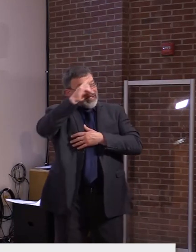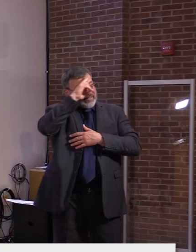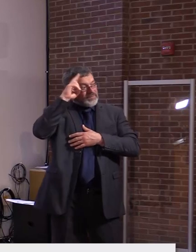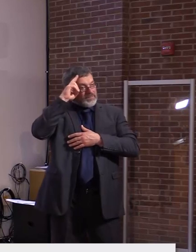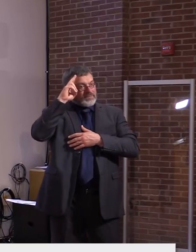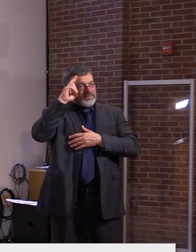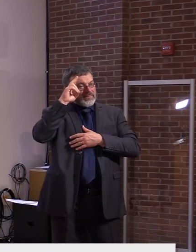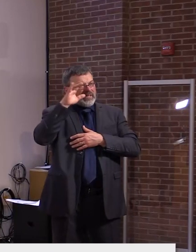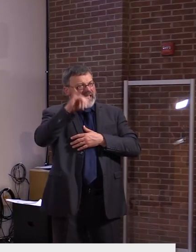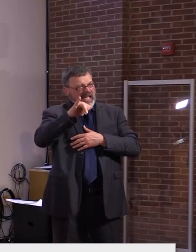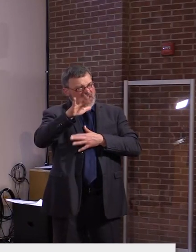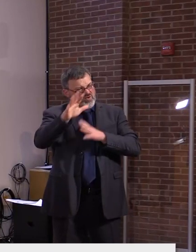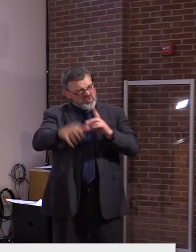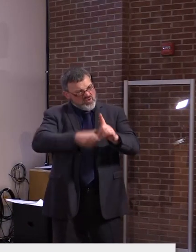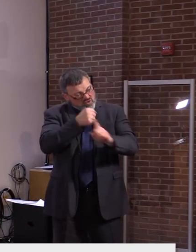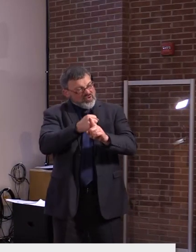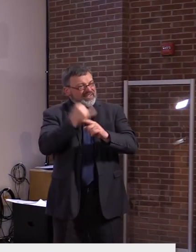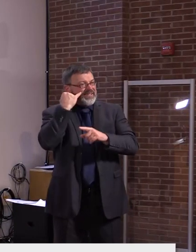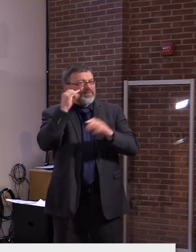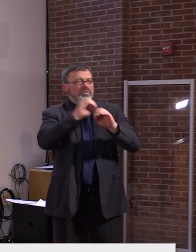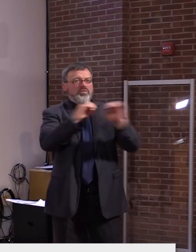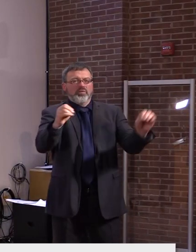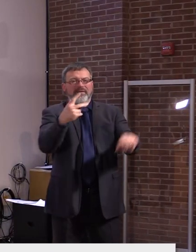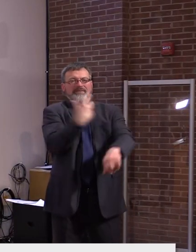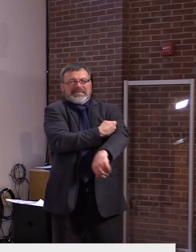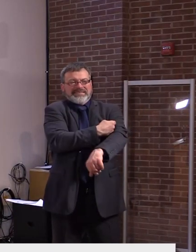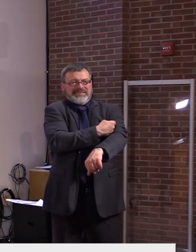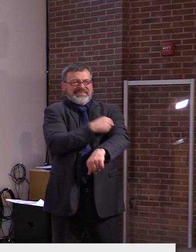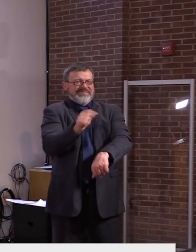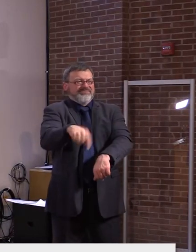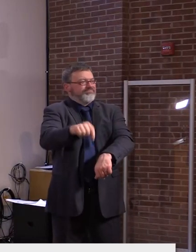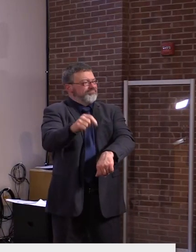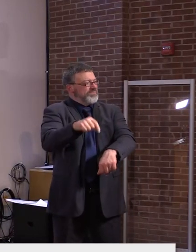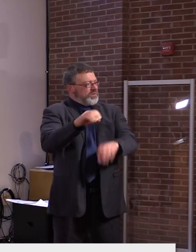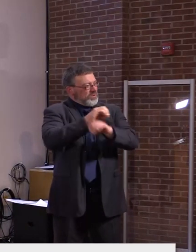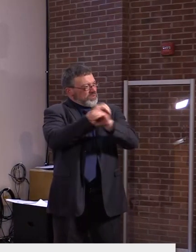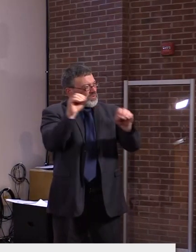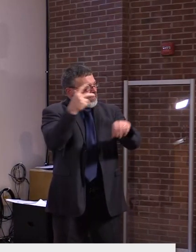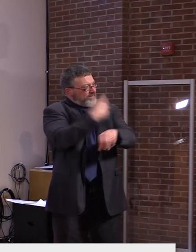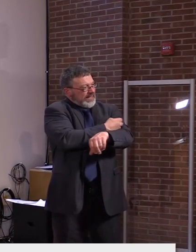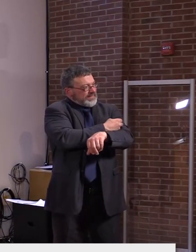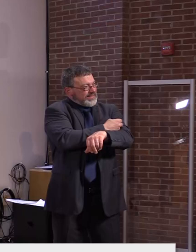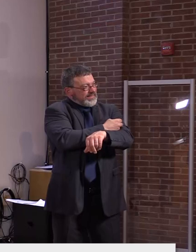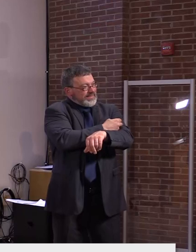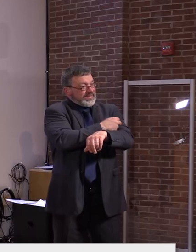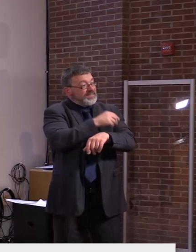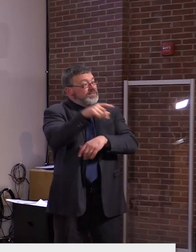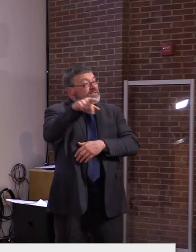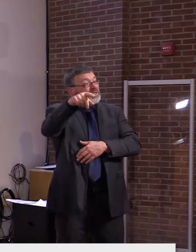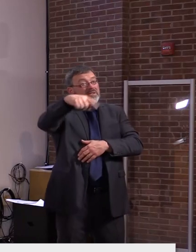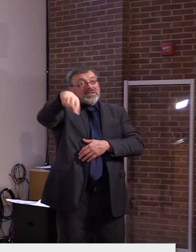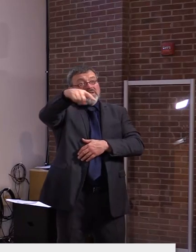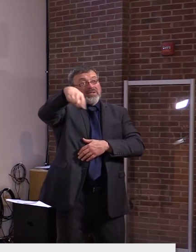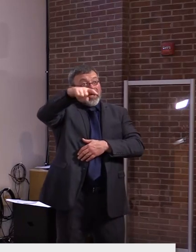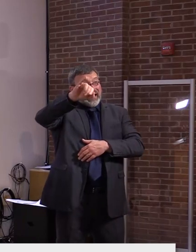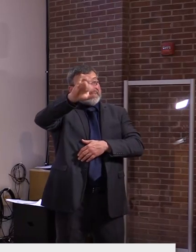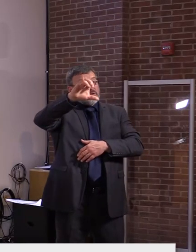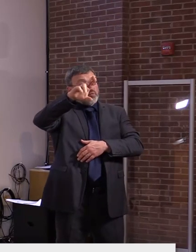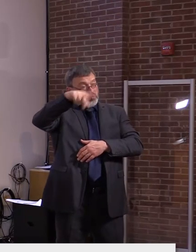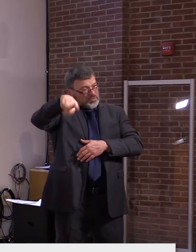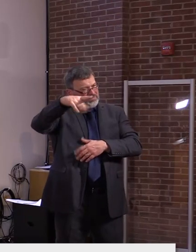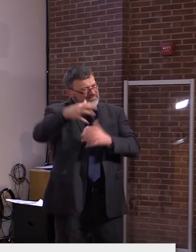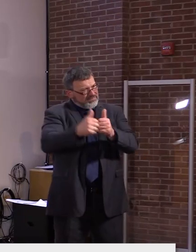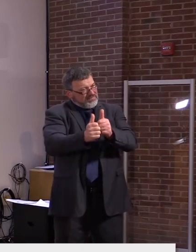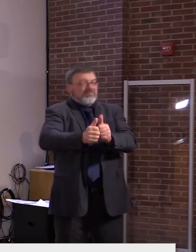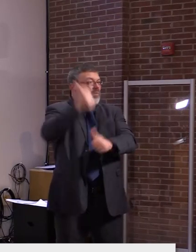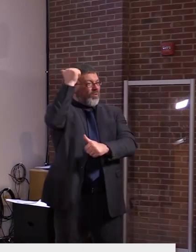vaccinated. Those, you know, that's 70% of who we're seeing in the hospital and in the ICU with pneumonia and lung